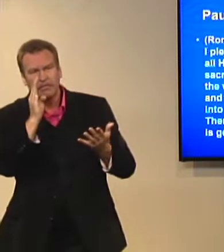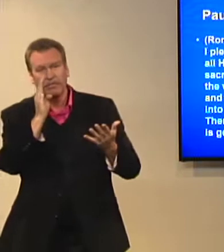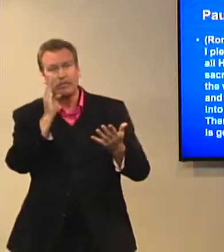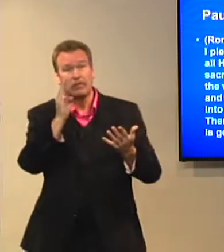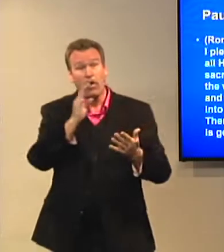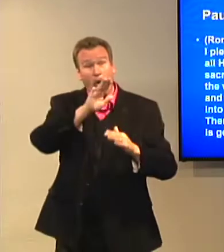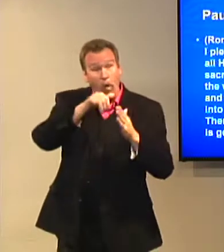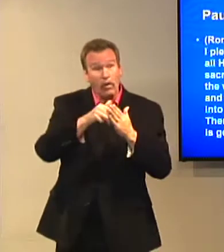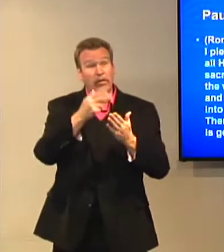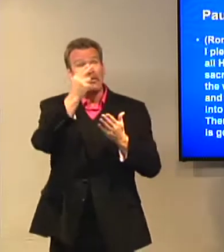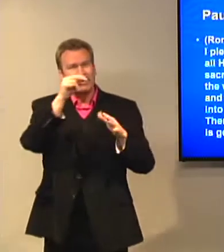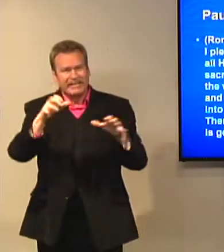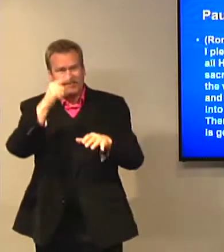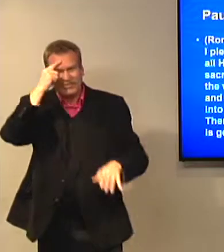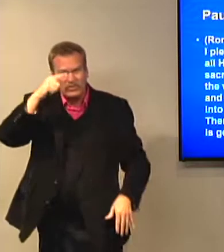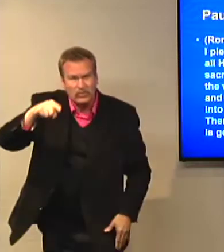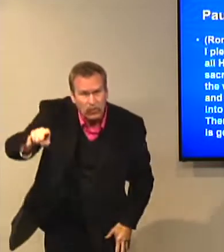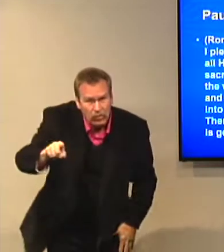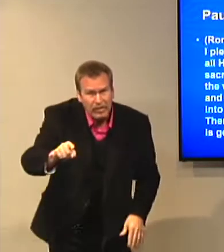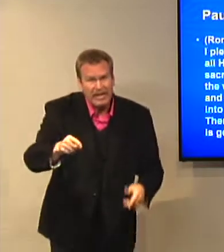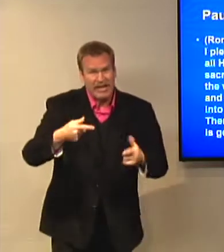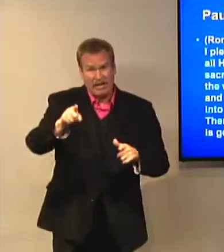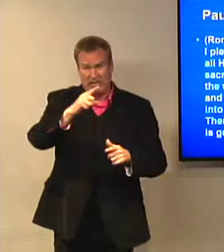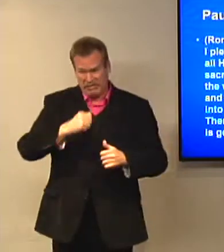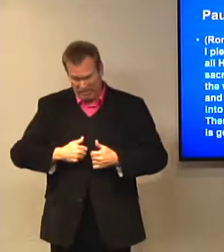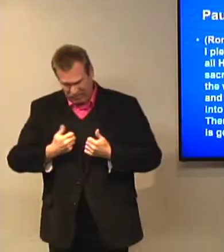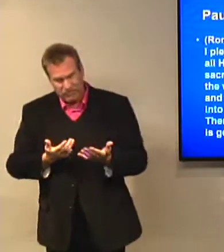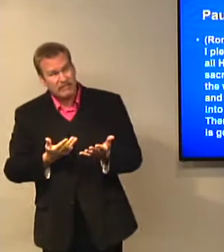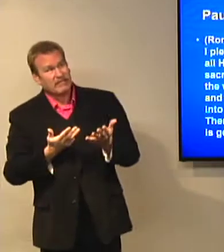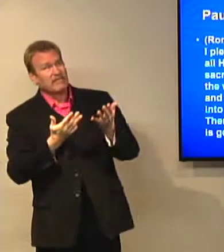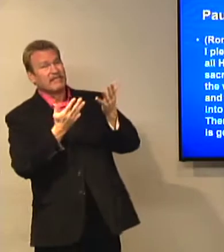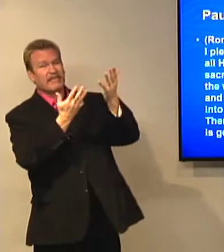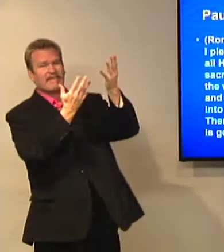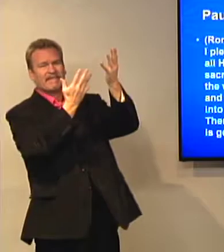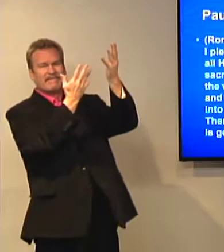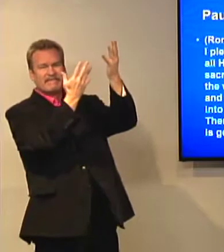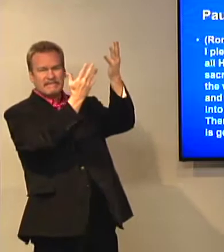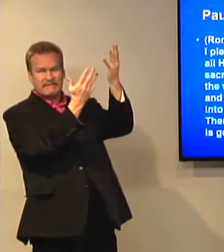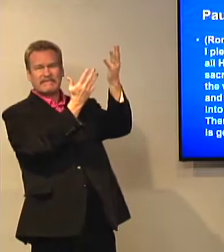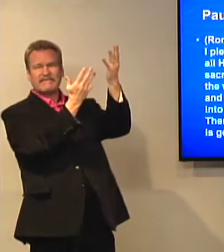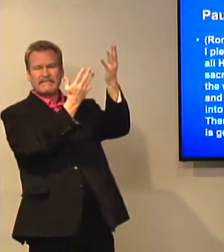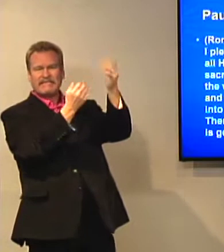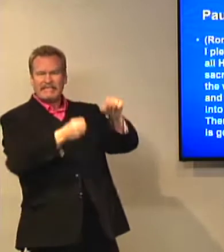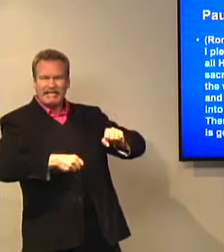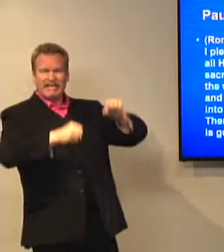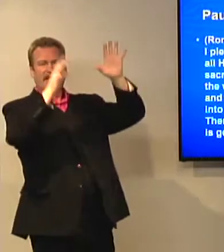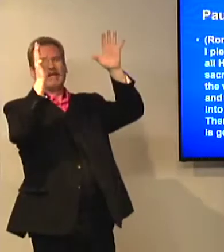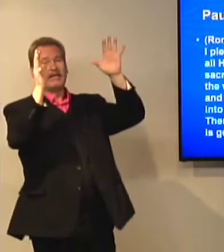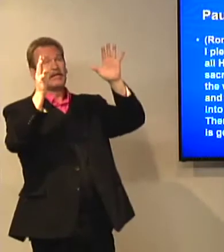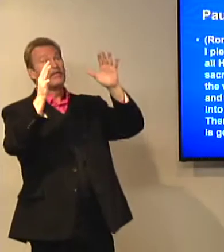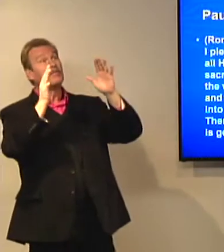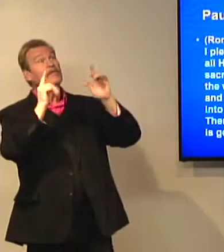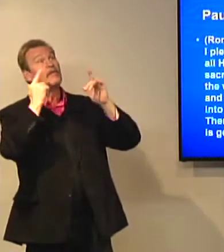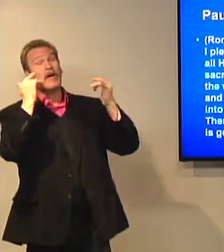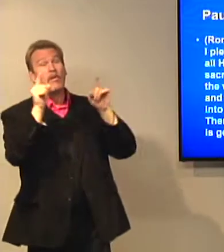God. Because of all he has done for you, let your body be a living and